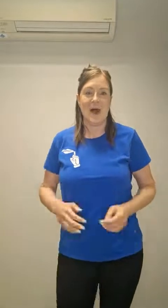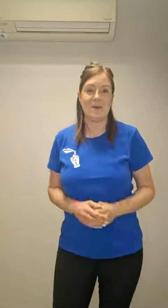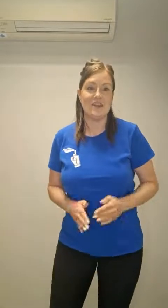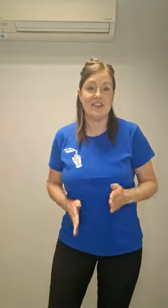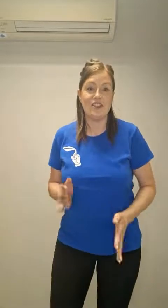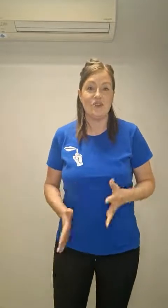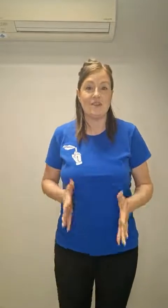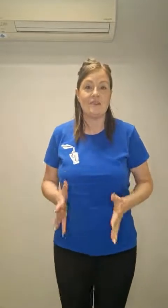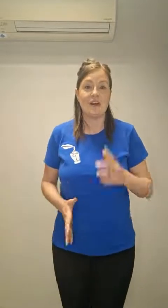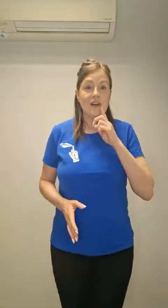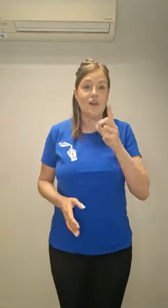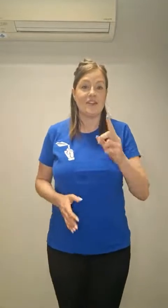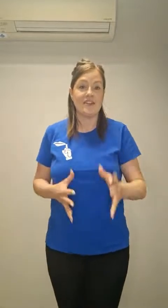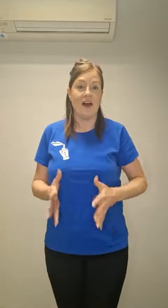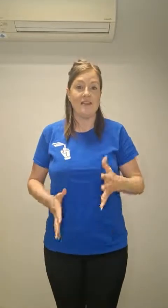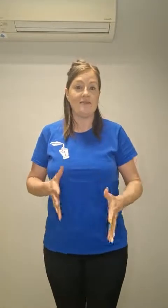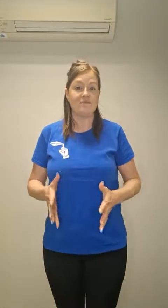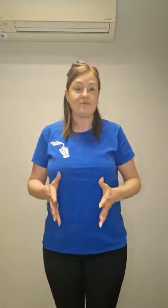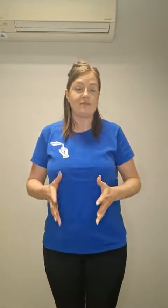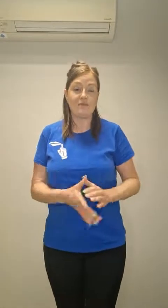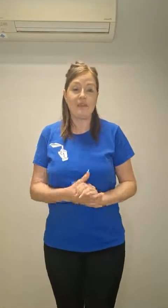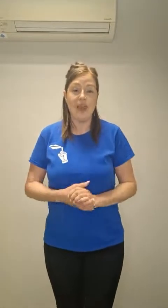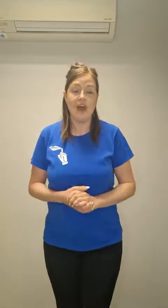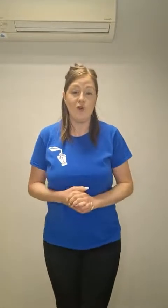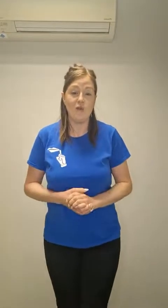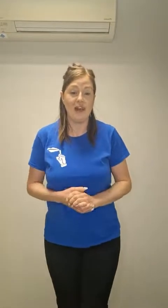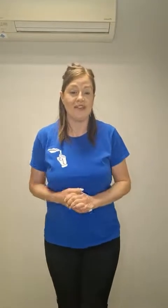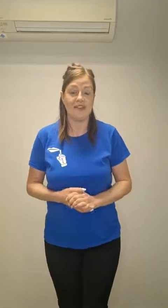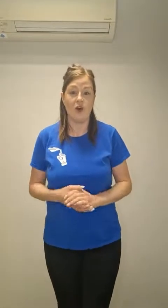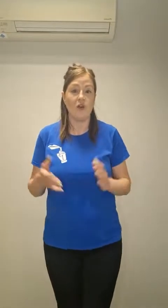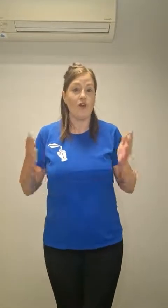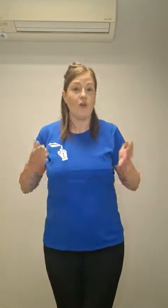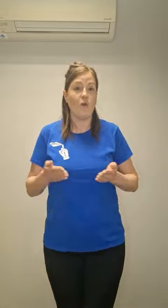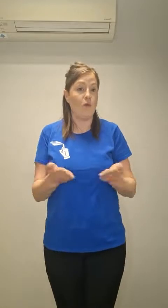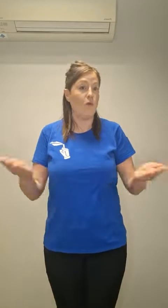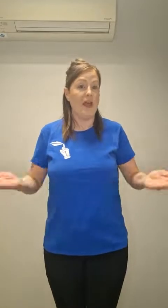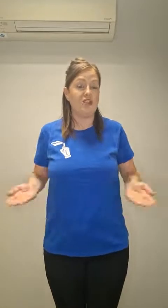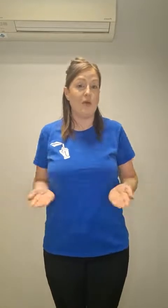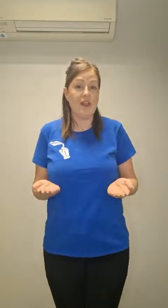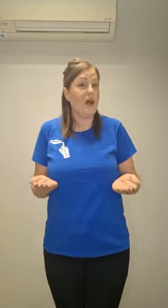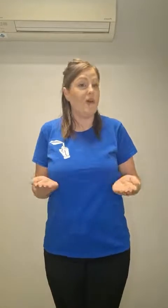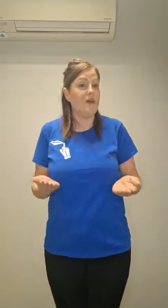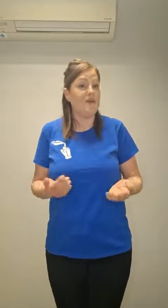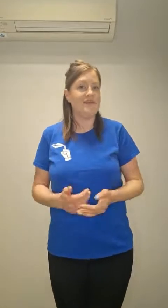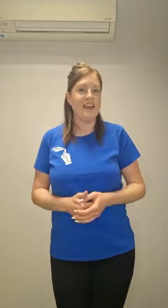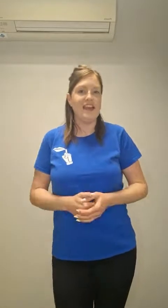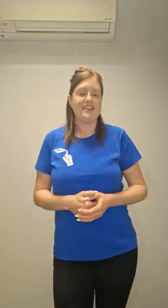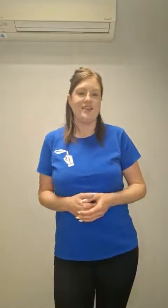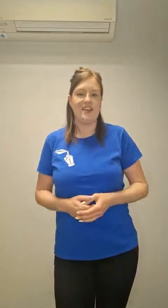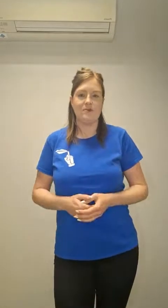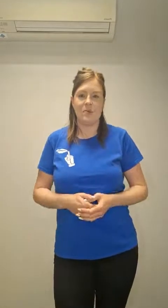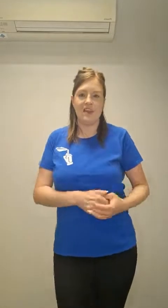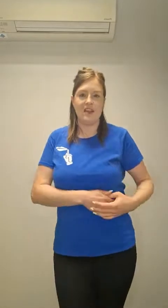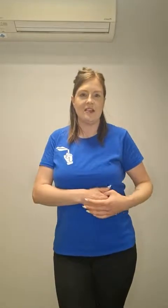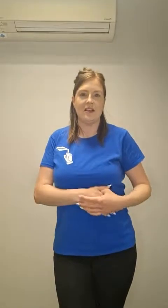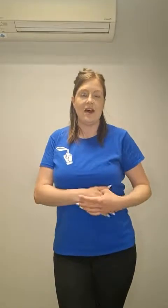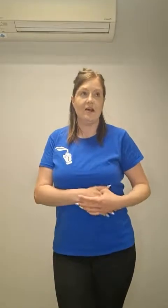going to teach you some sign-along signs, all related on where shall we go. So these will be things